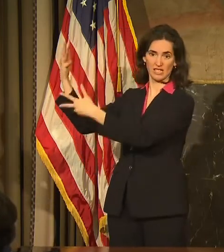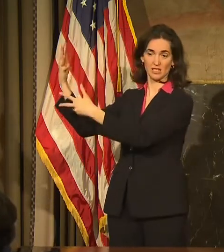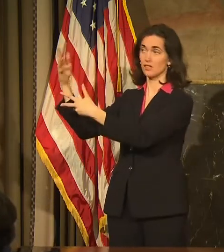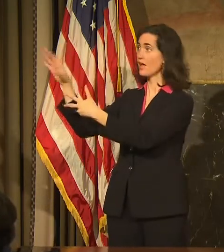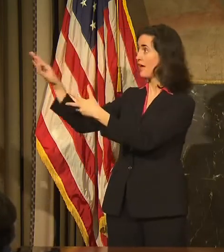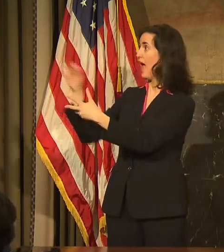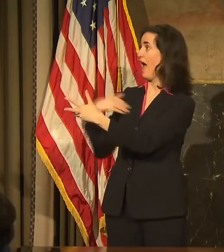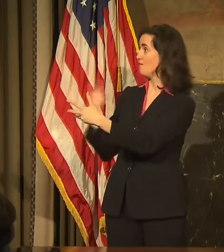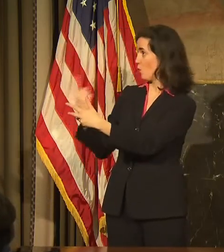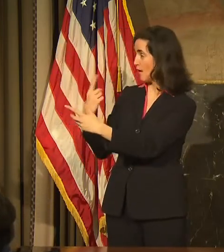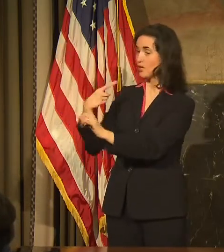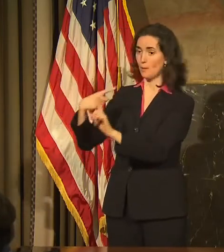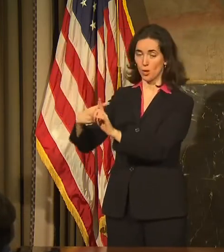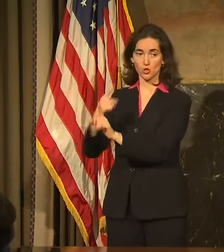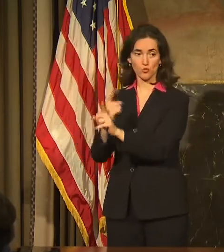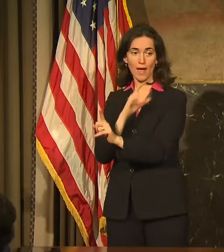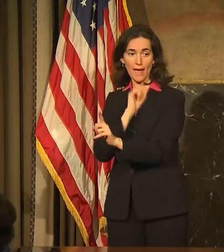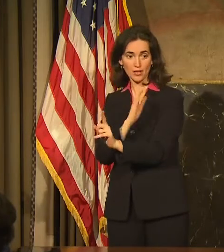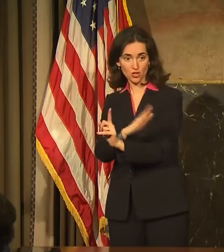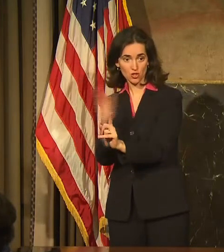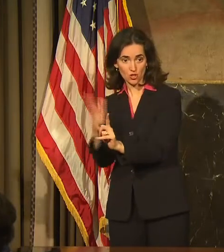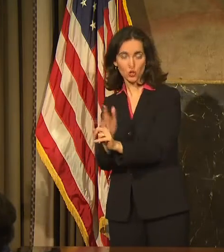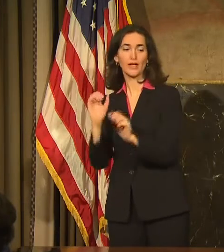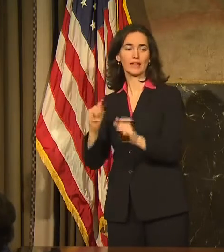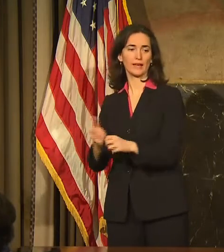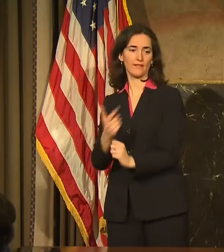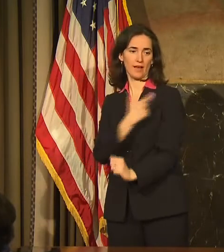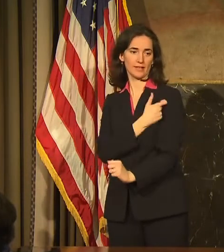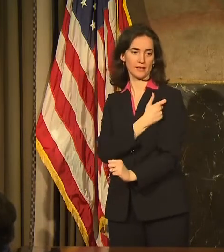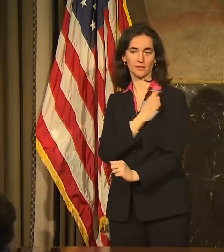it's a total number for those. Yes, sir.